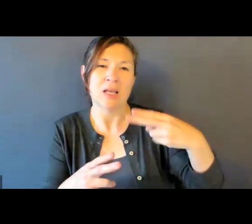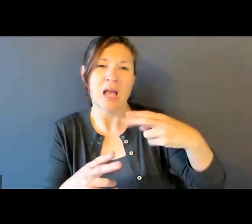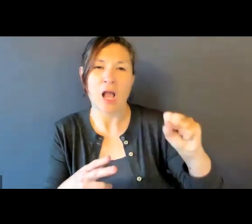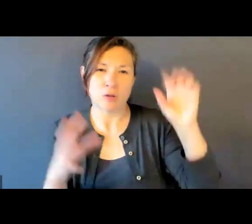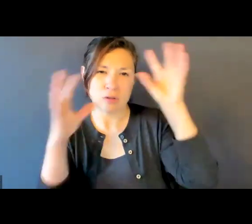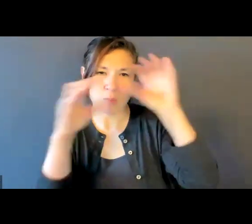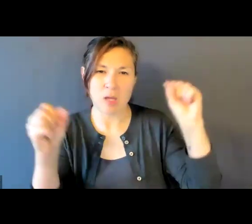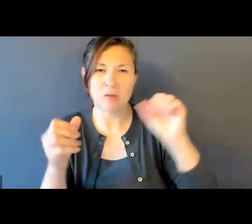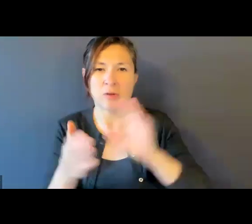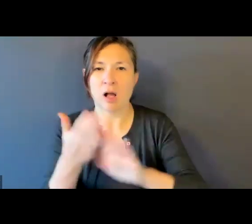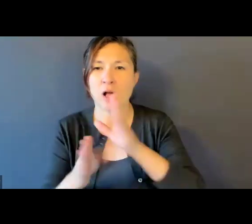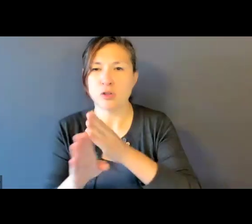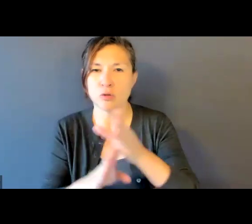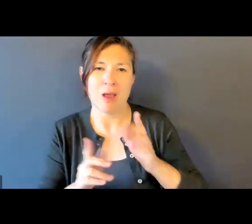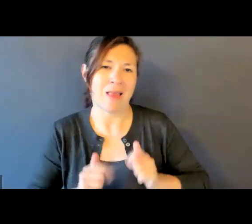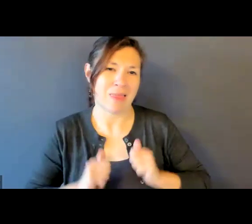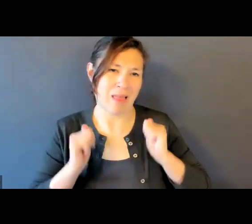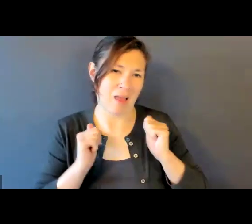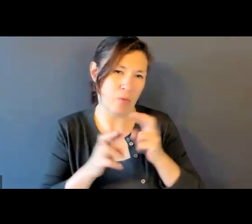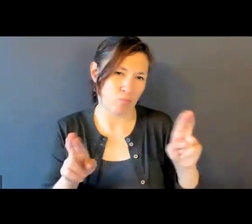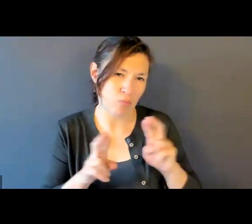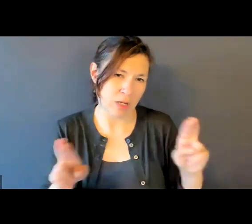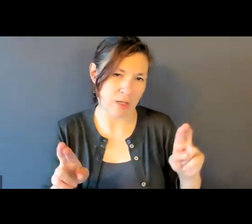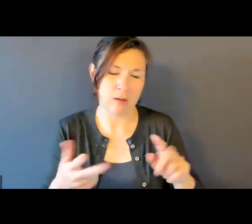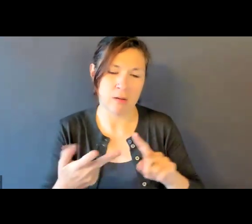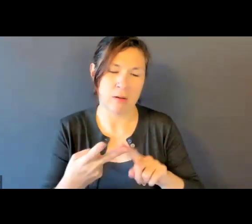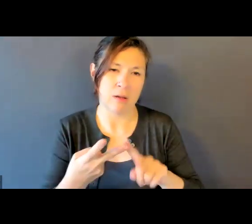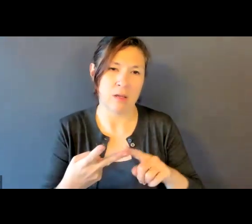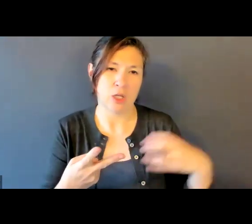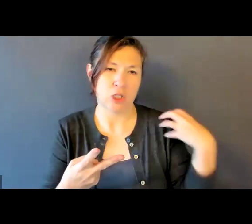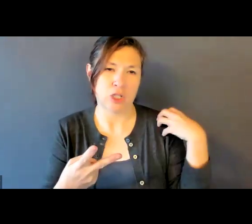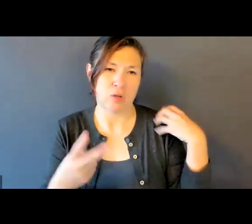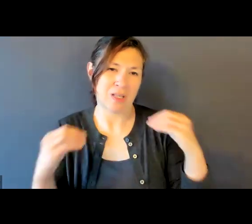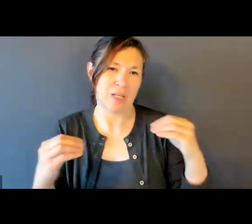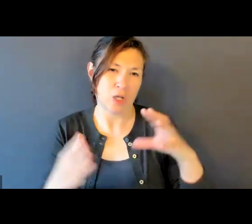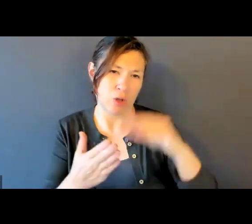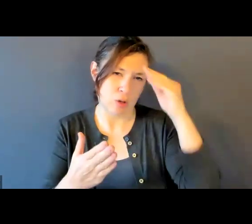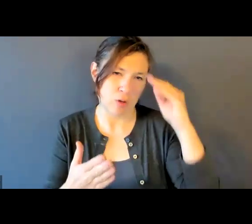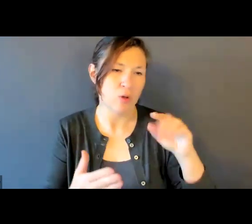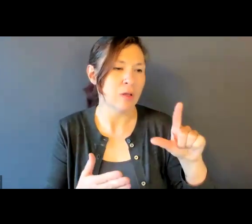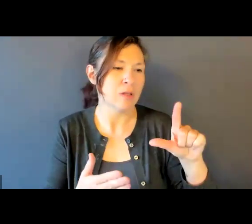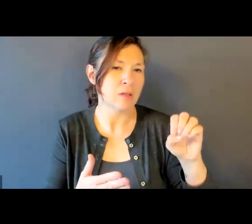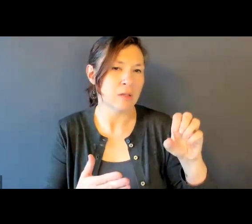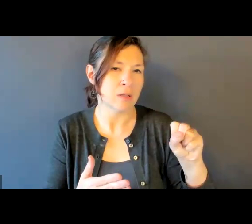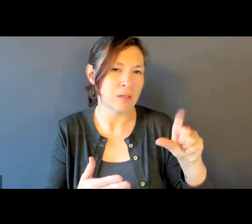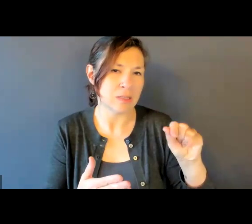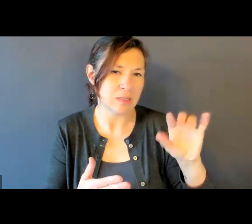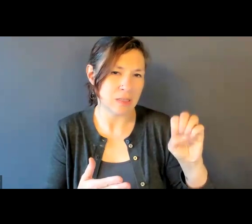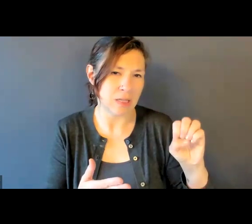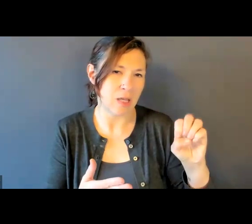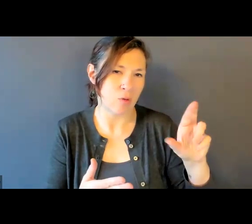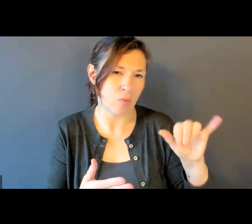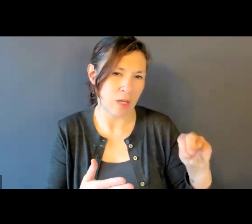and life readiness. You're also going to hear from Chief of Teaching and Learning, Leslie Ryan Miller, and they're going